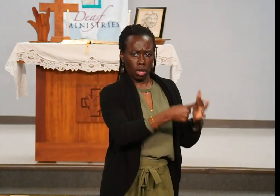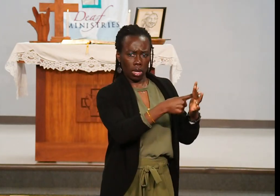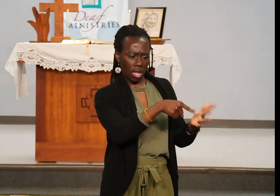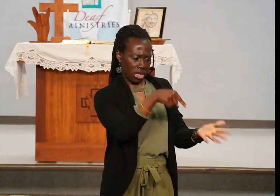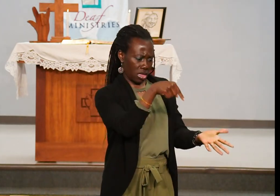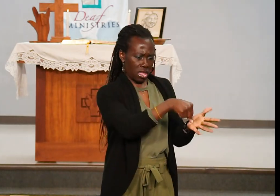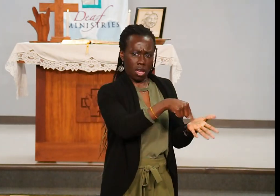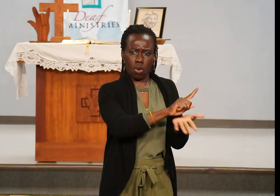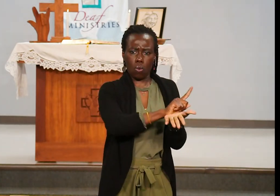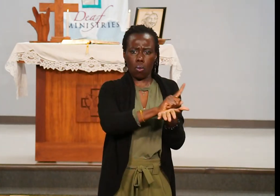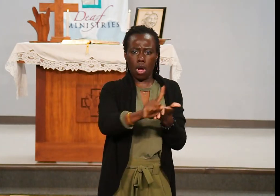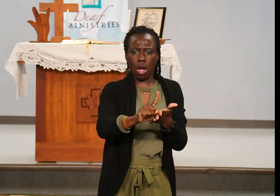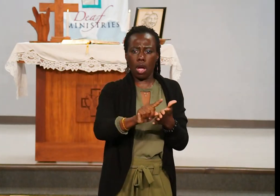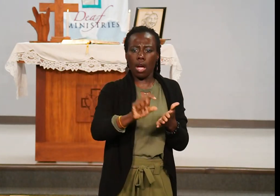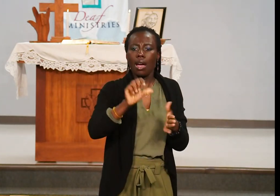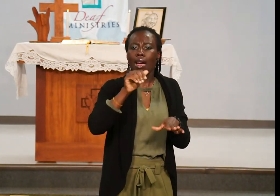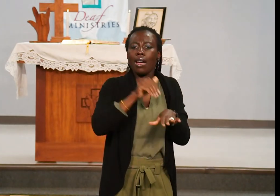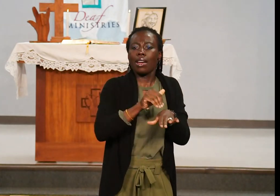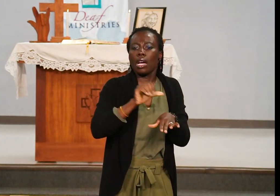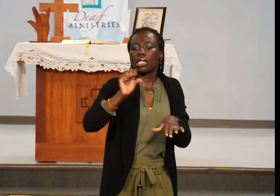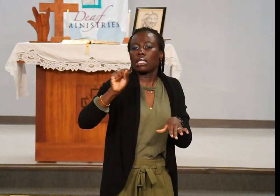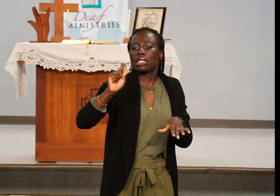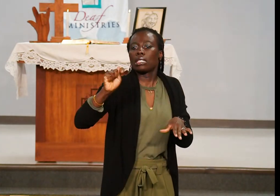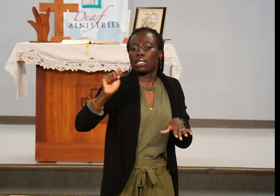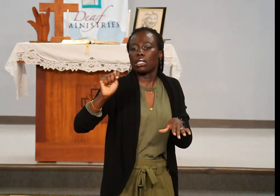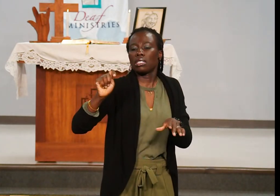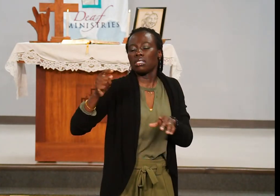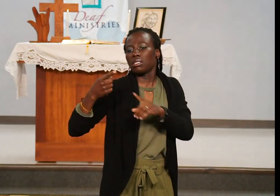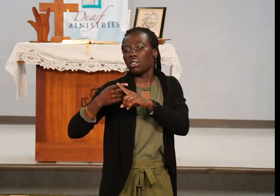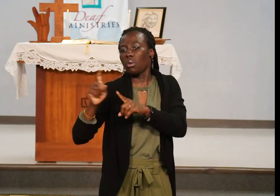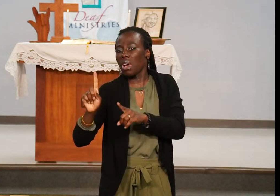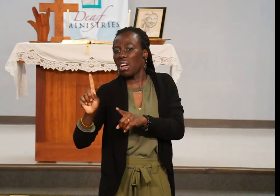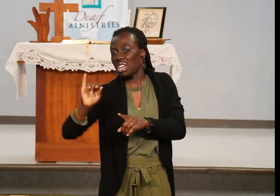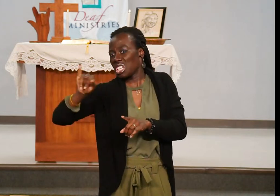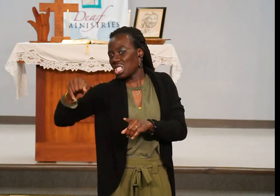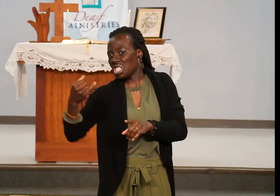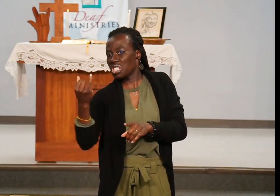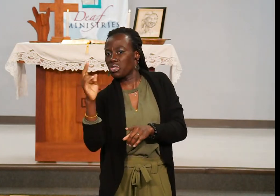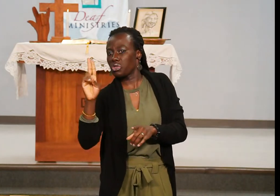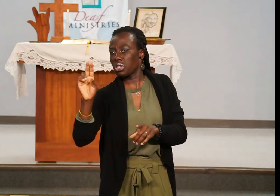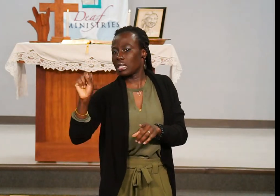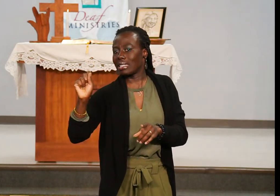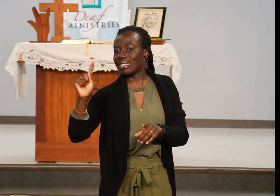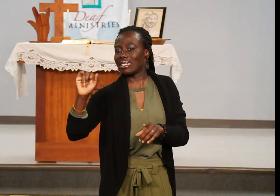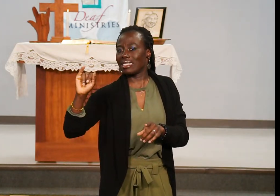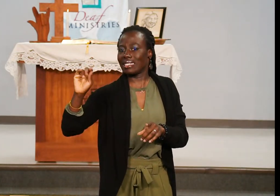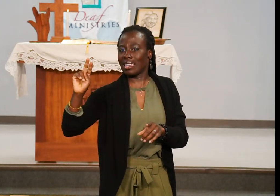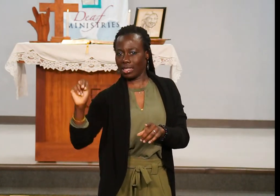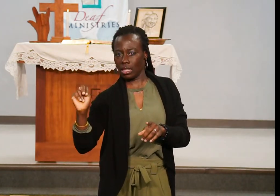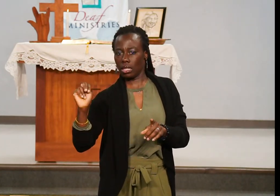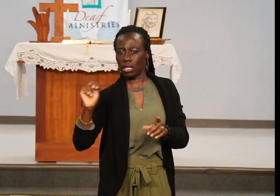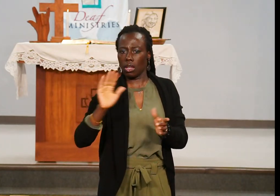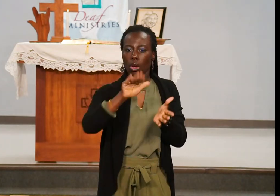is deaf, and this week will begin at the St. Justin's